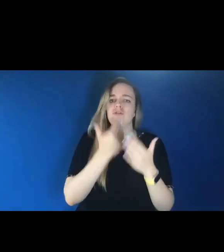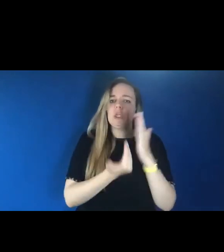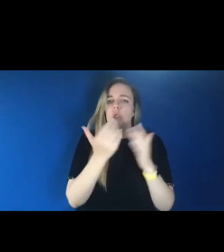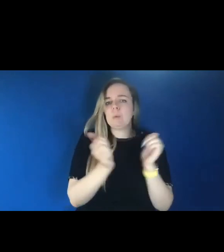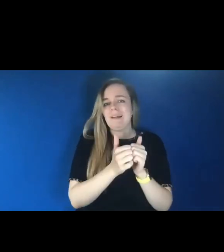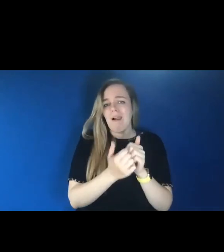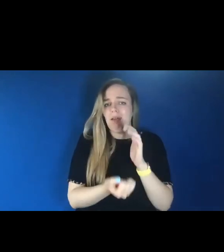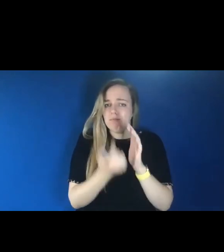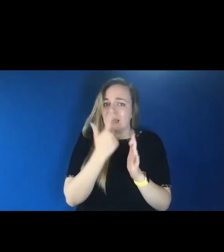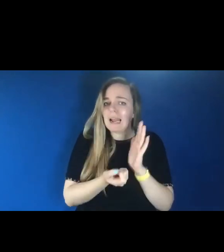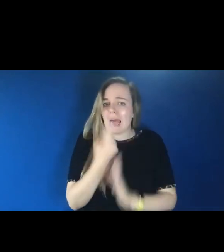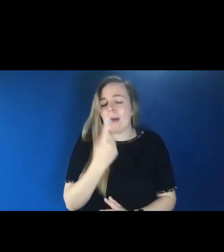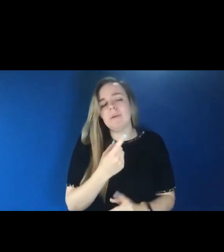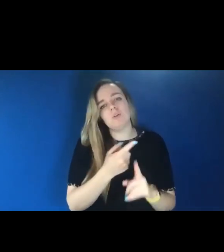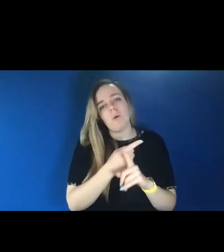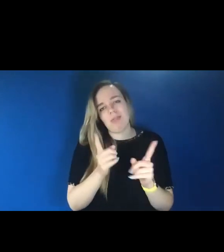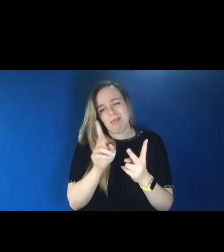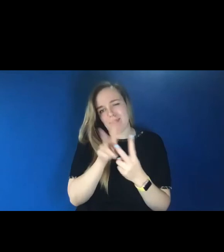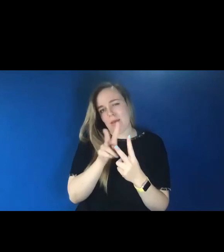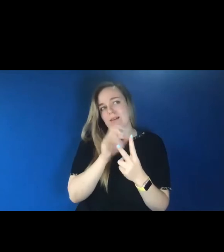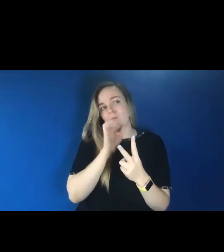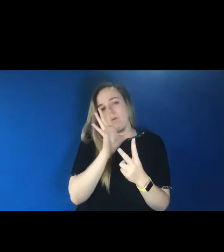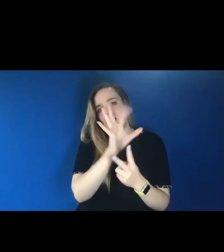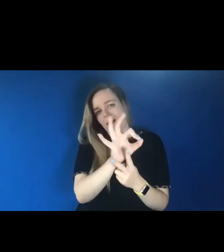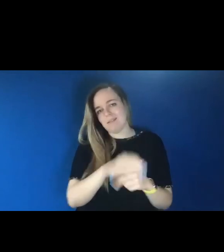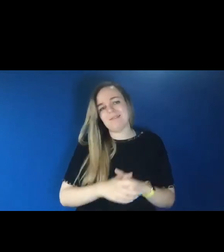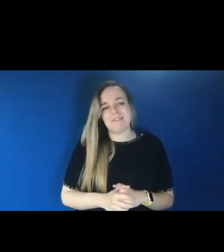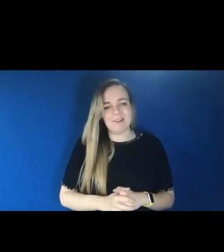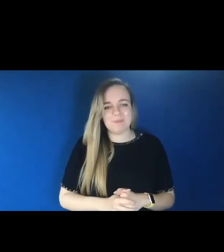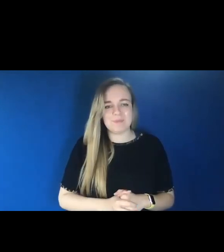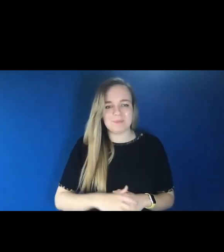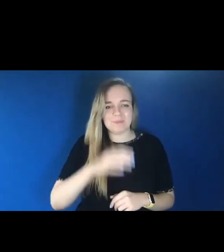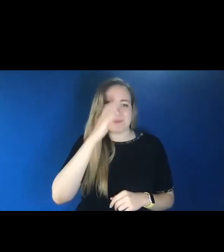I think those would be the things I'd ask of them.